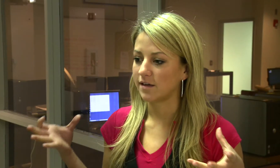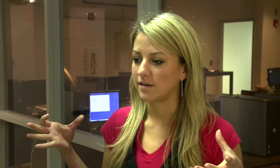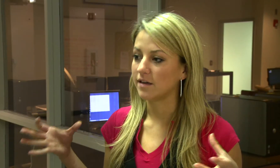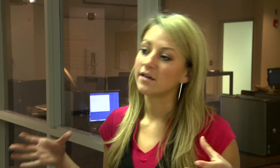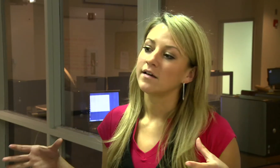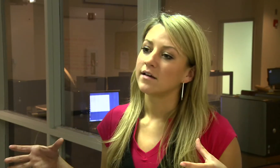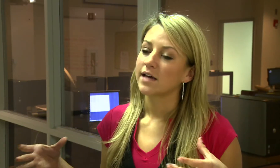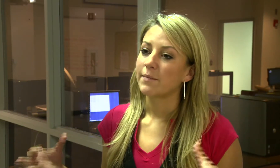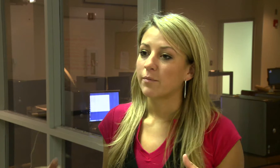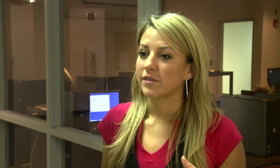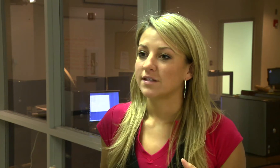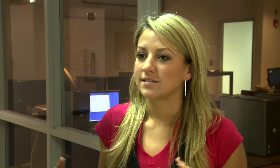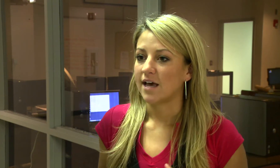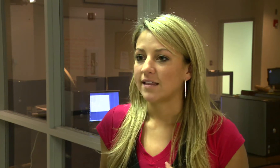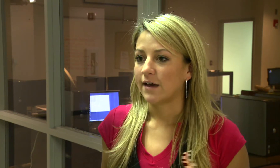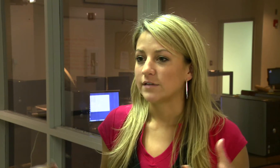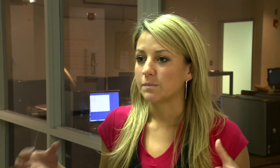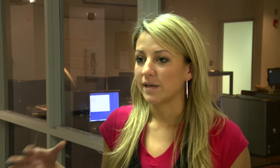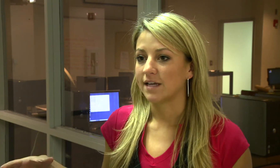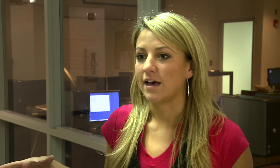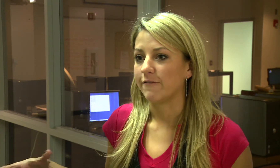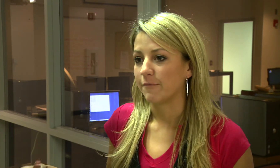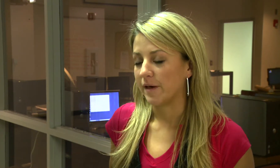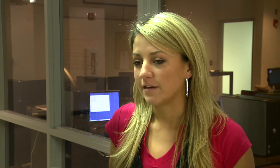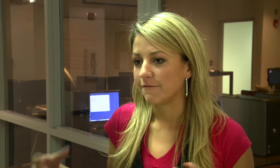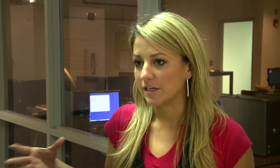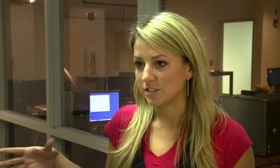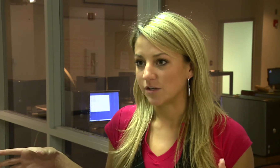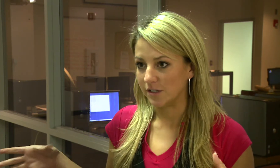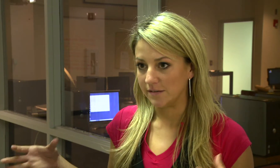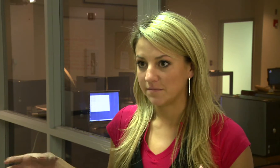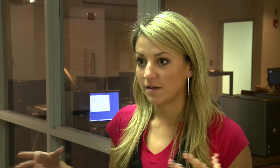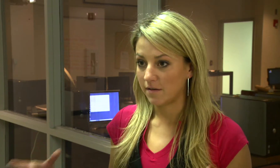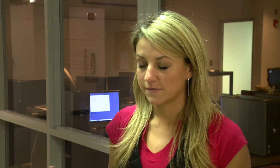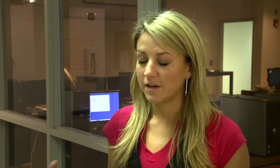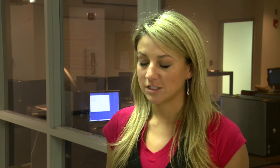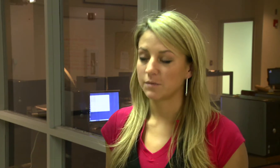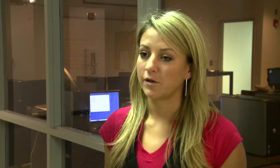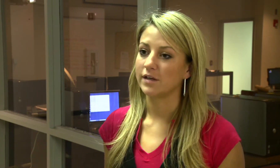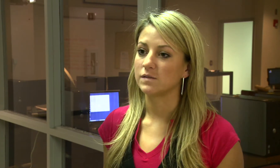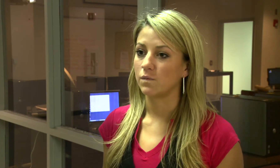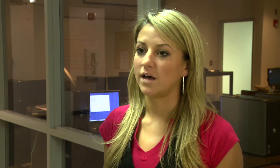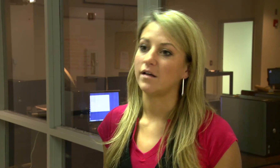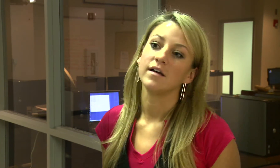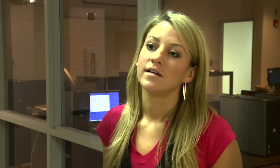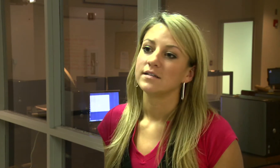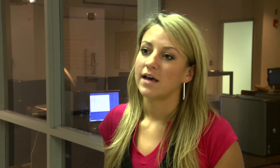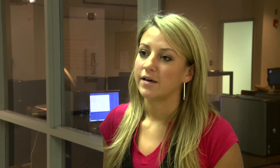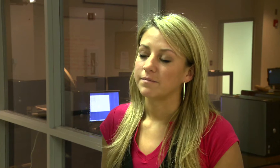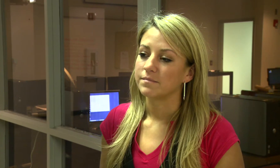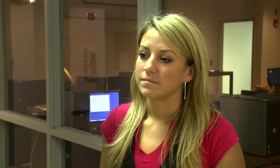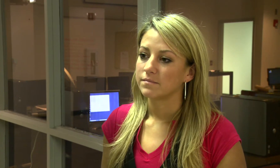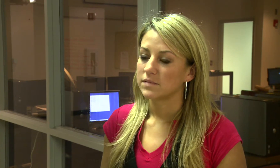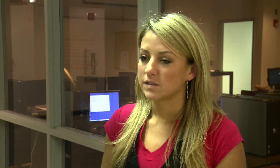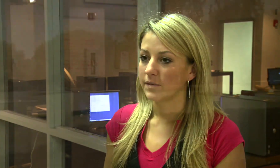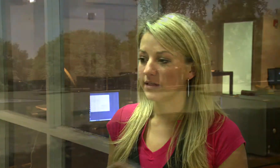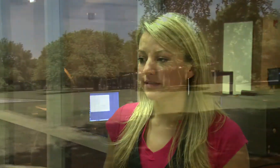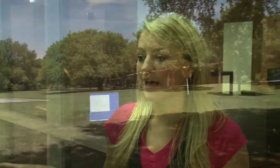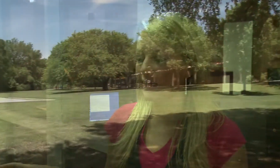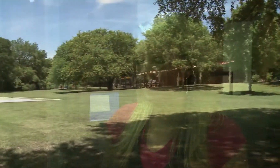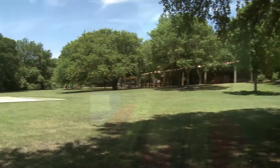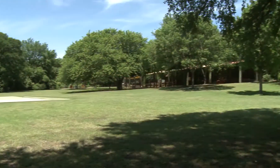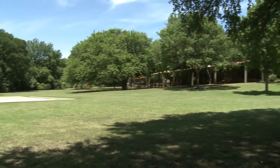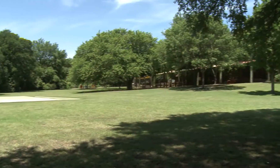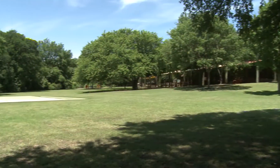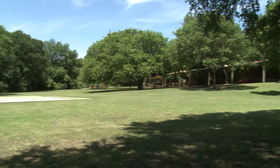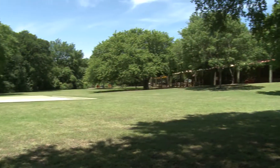that we could come up with a design that was big enough but functionable as well to be